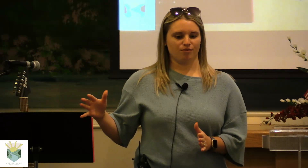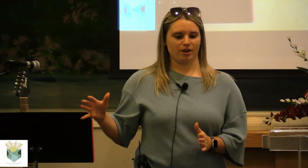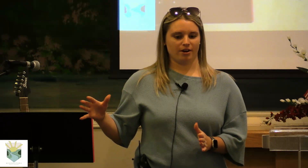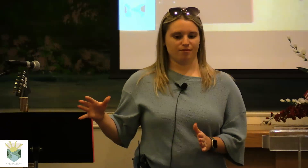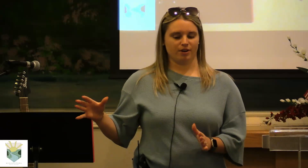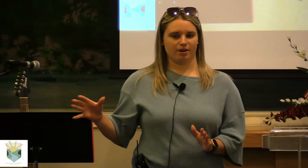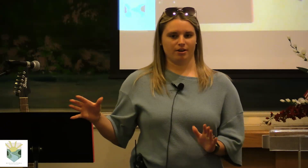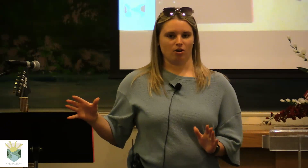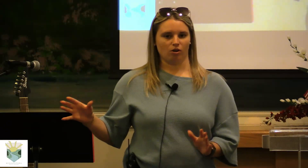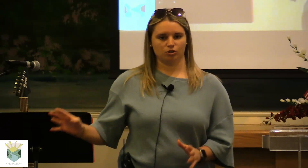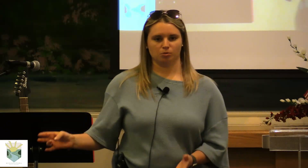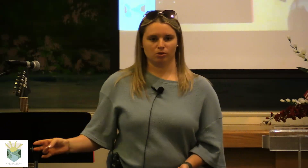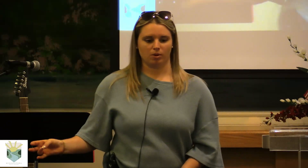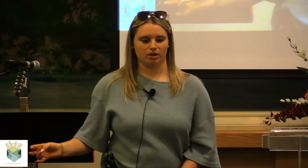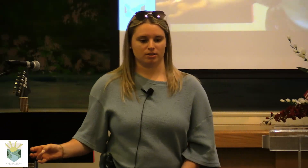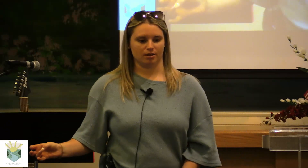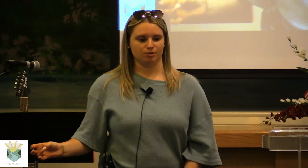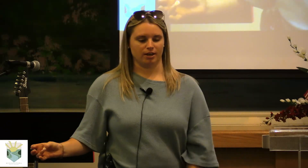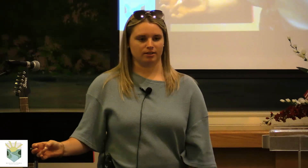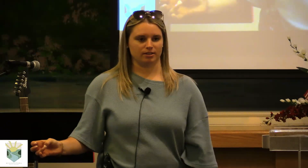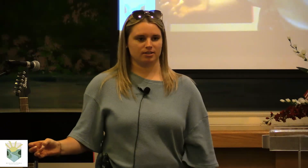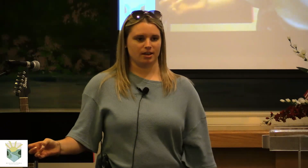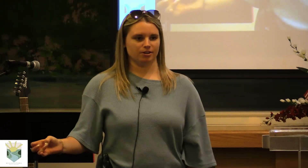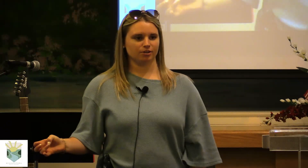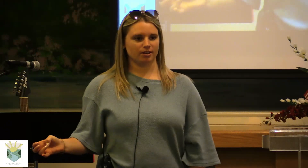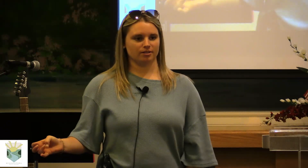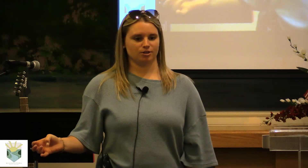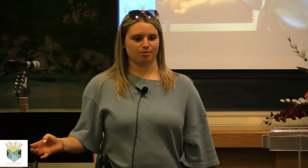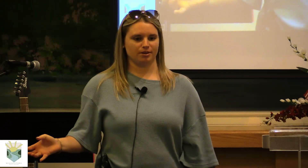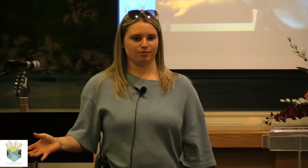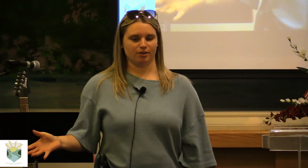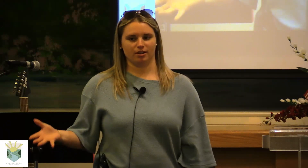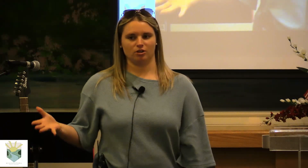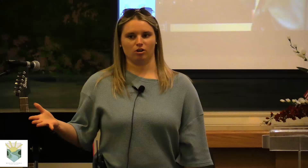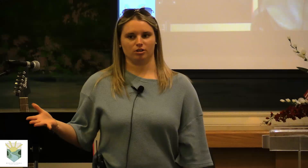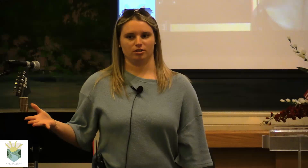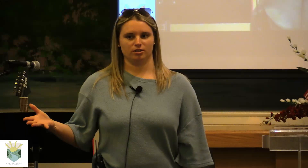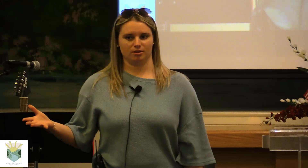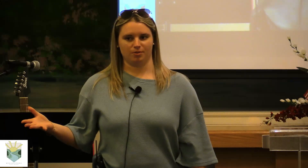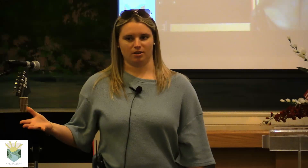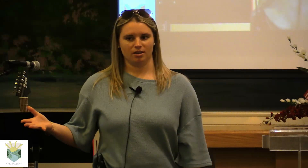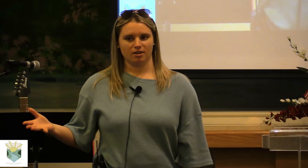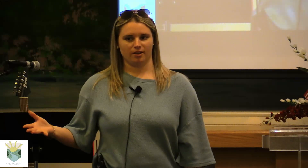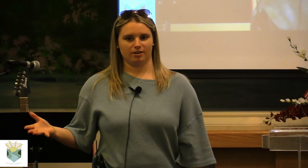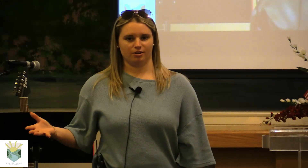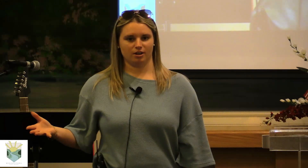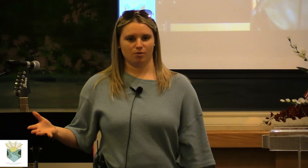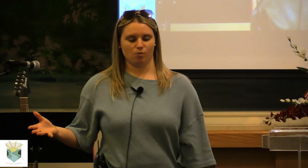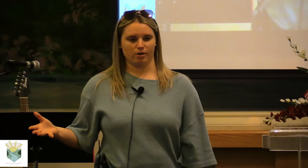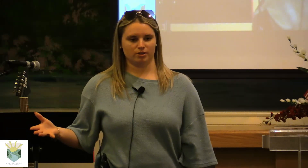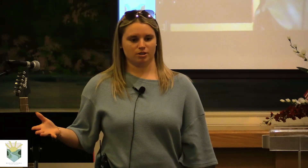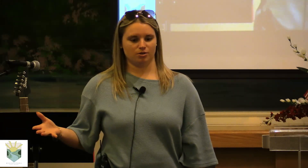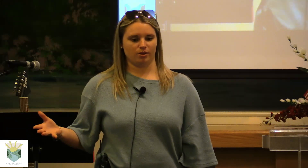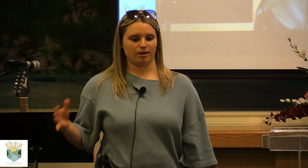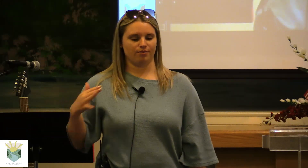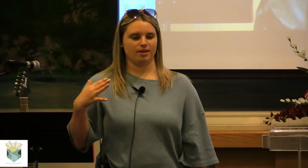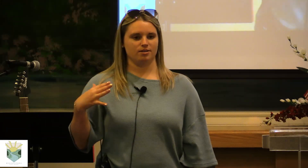very, very knowledgeable about a subject. Like say you're like interpreting for like a doctor or something. Like you're gonna want to, like if they use